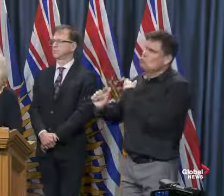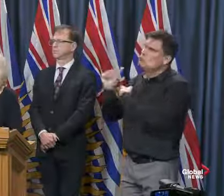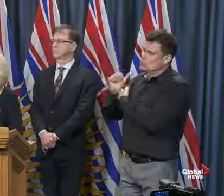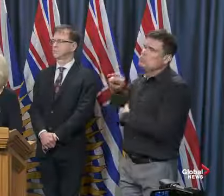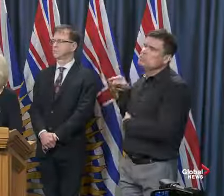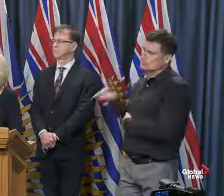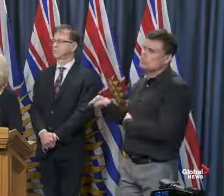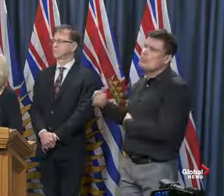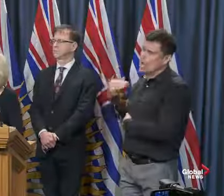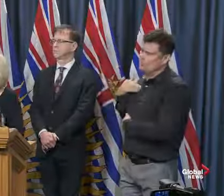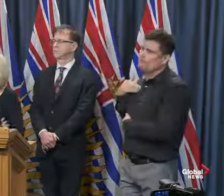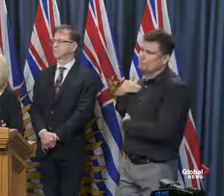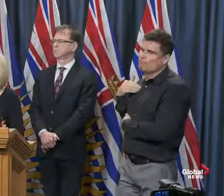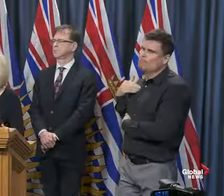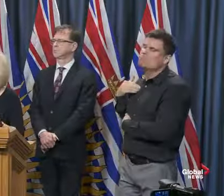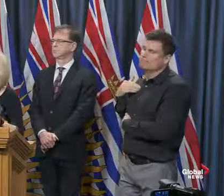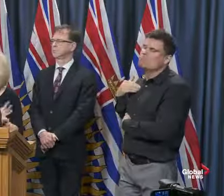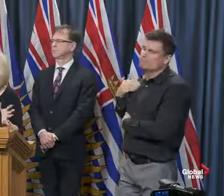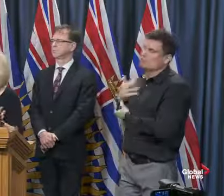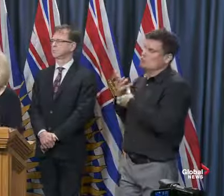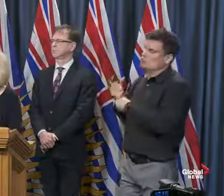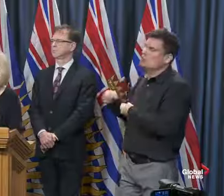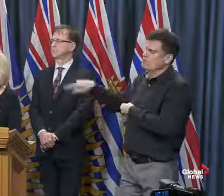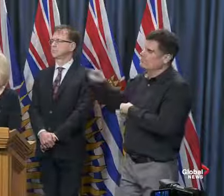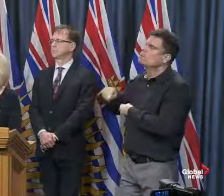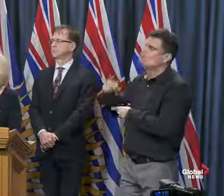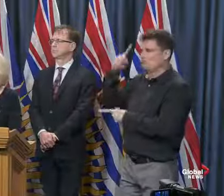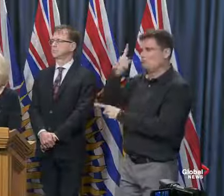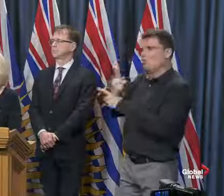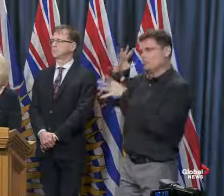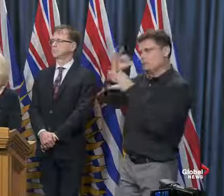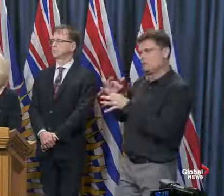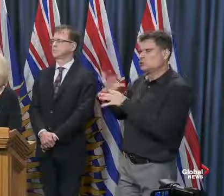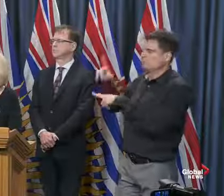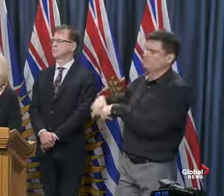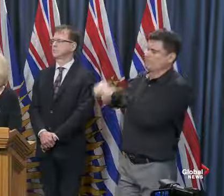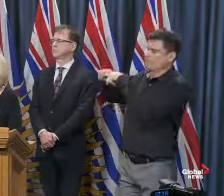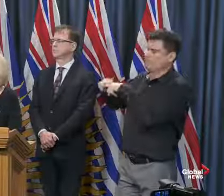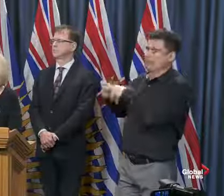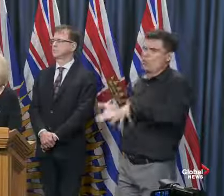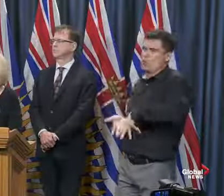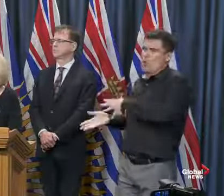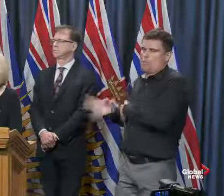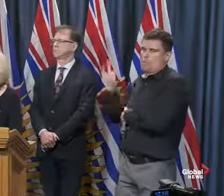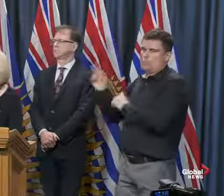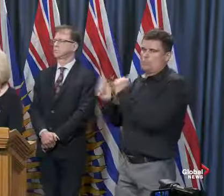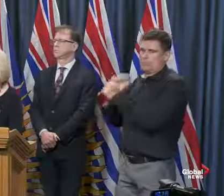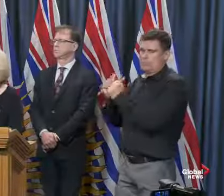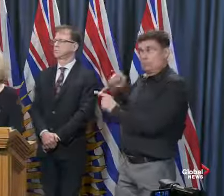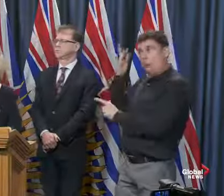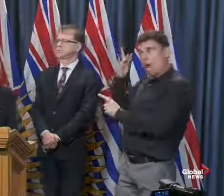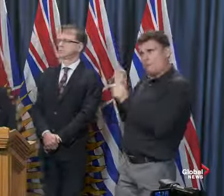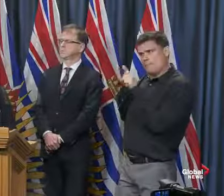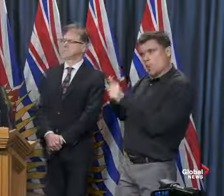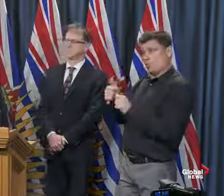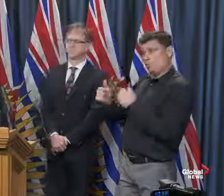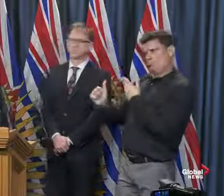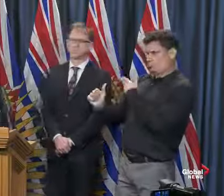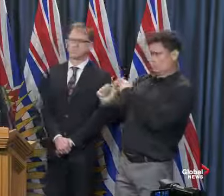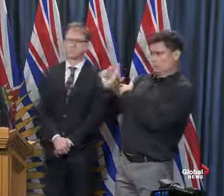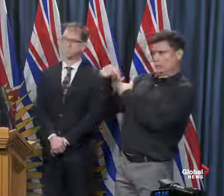right measures had been put in place for that event, given the types of risks that were available at that event.